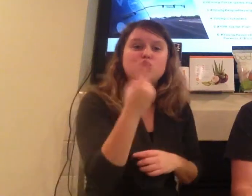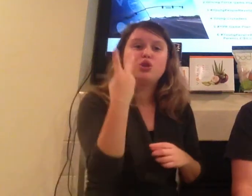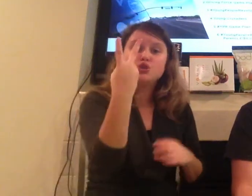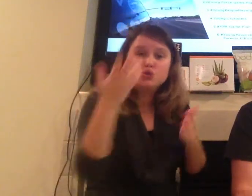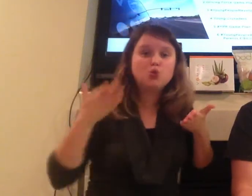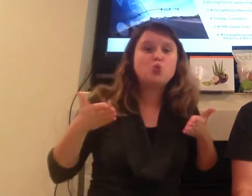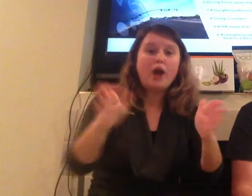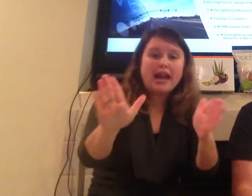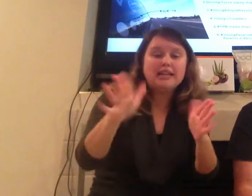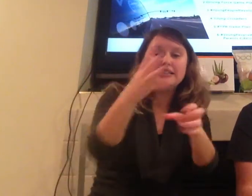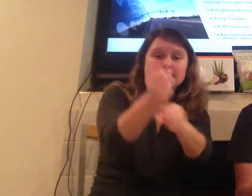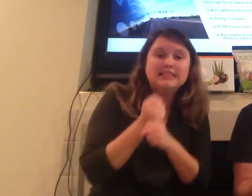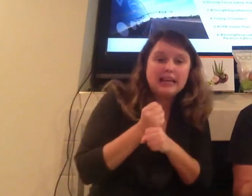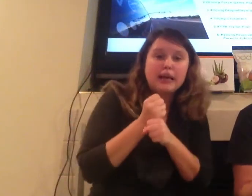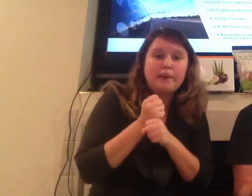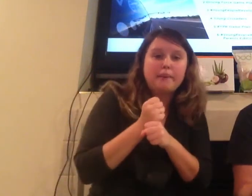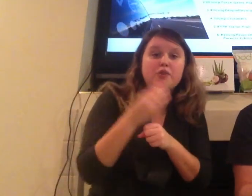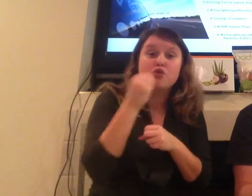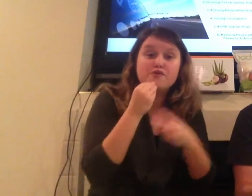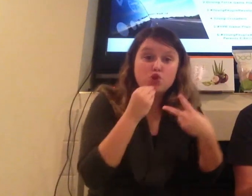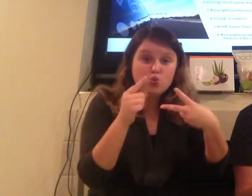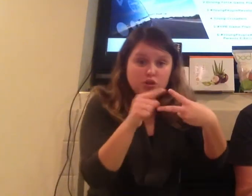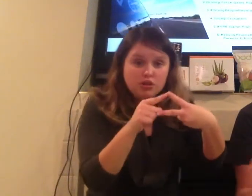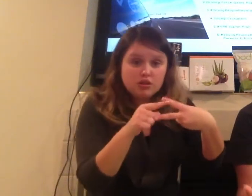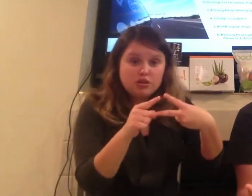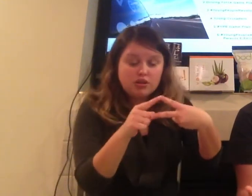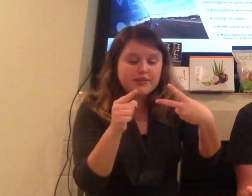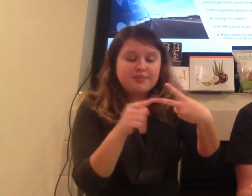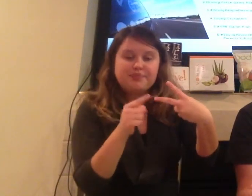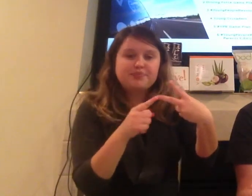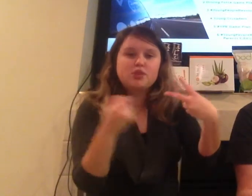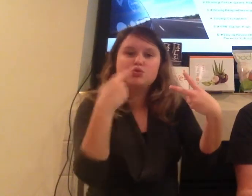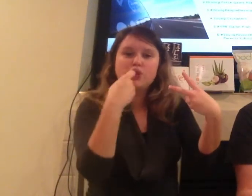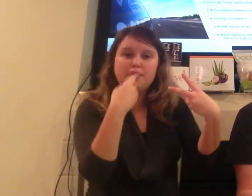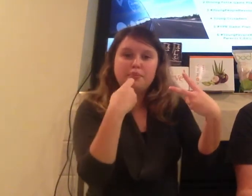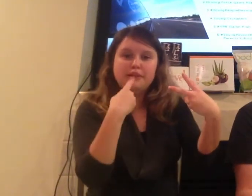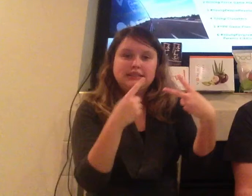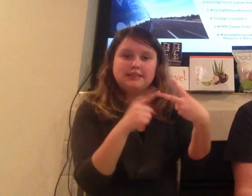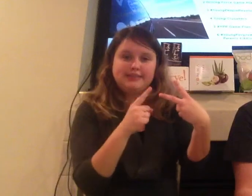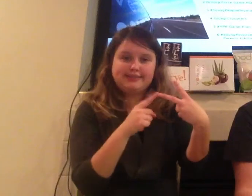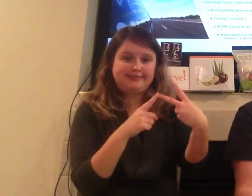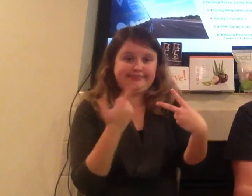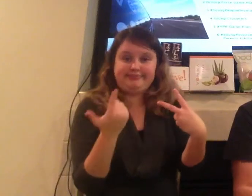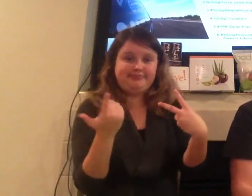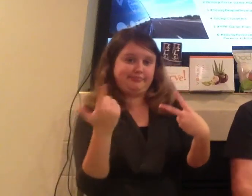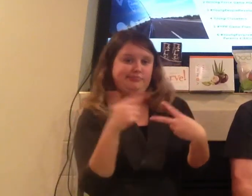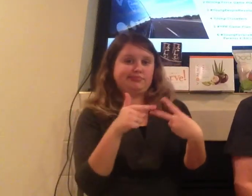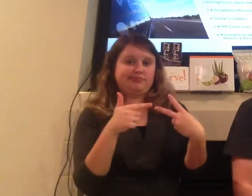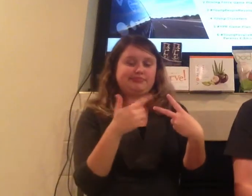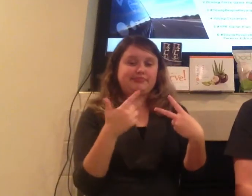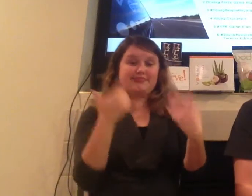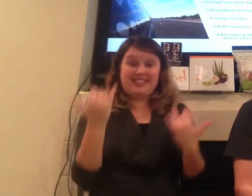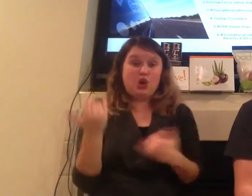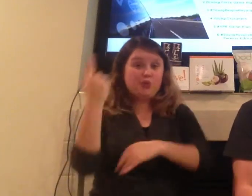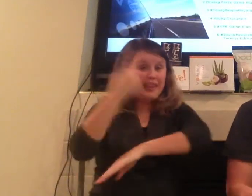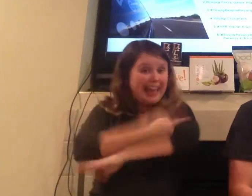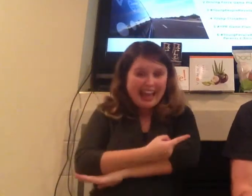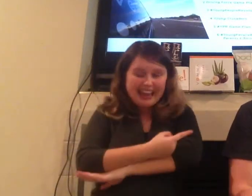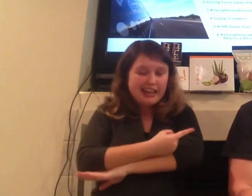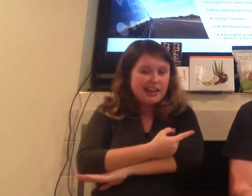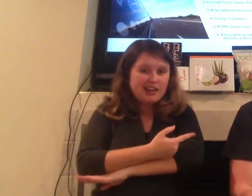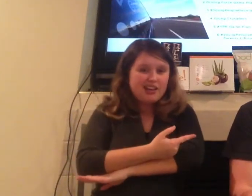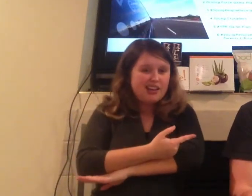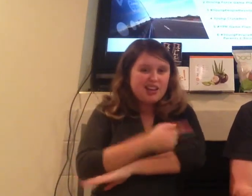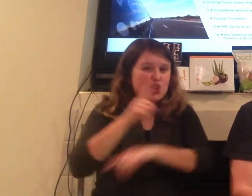we can get them. The foods we eat or through supplementation. Well, today, you can't hardly go to